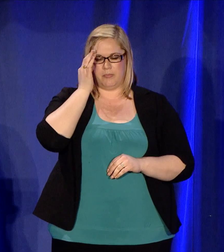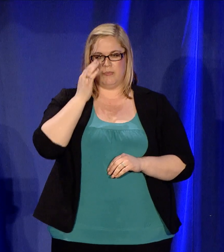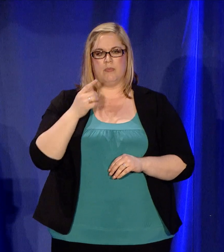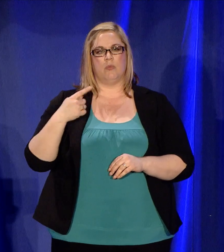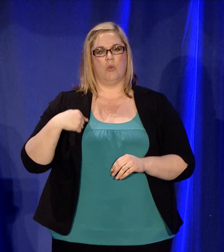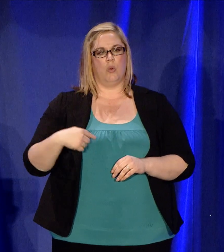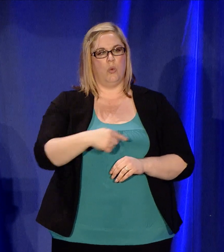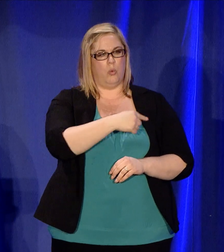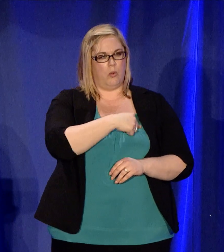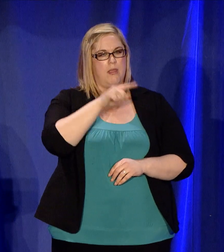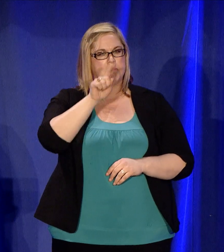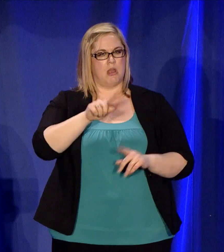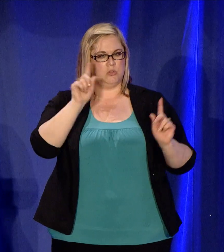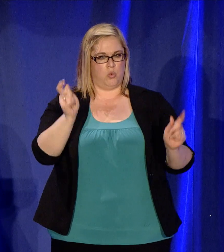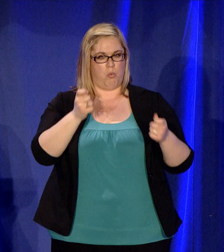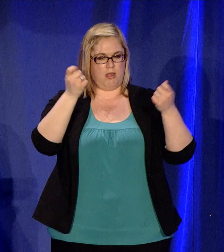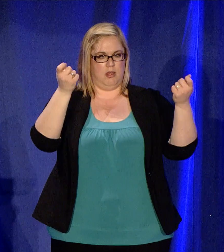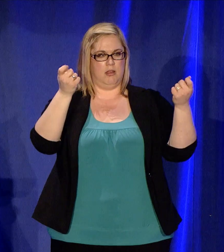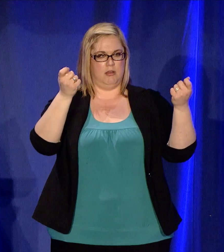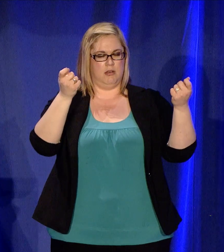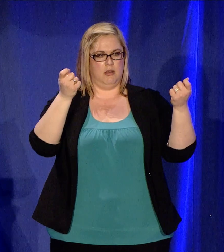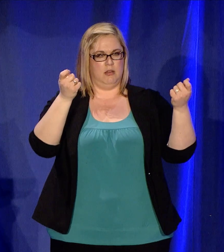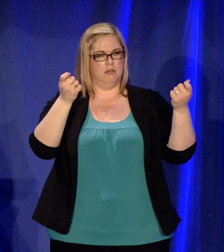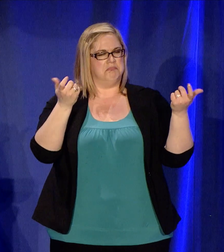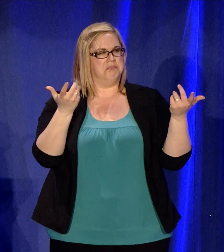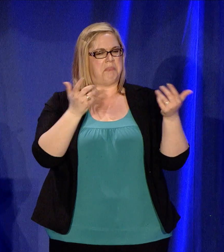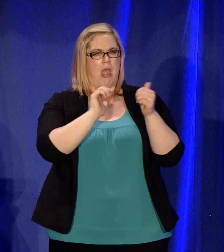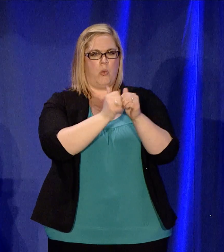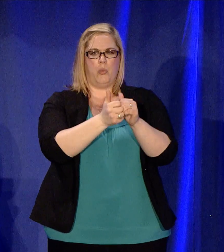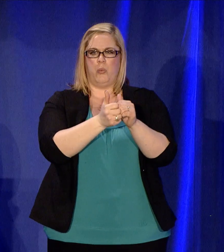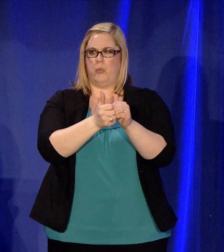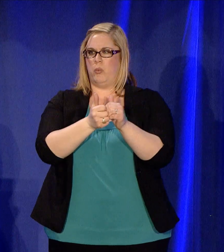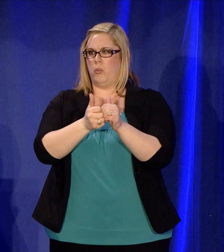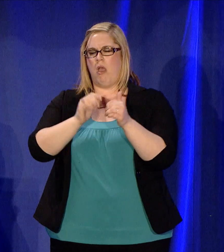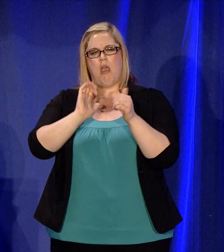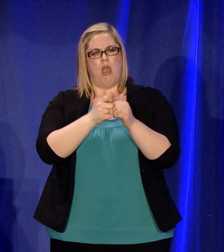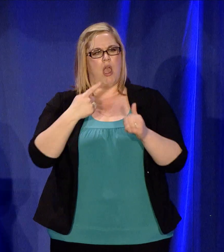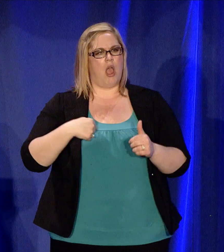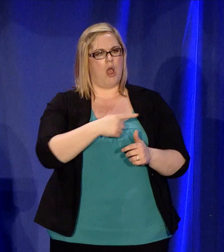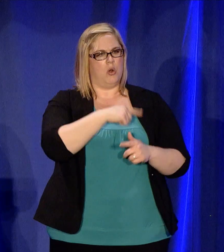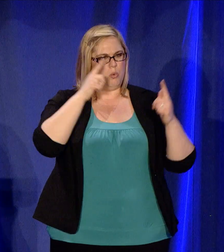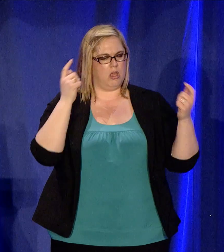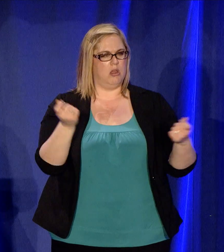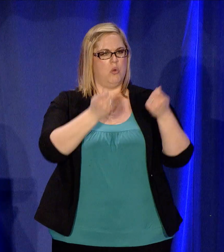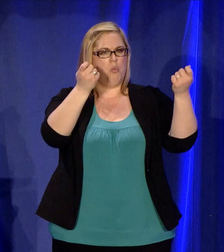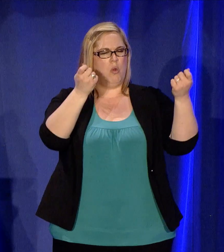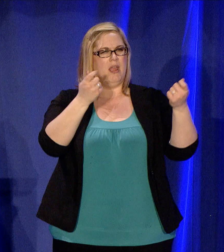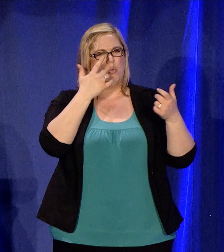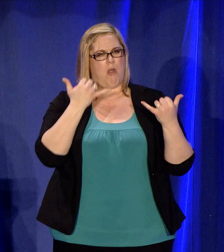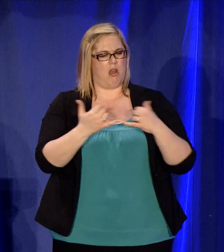We must win, but how? How do we win in a country so